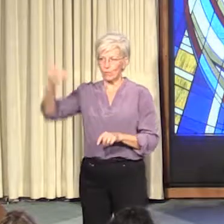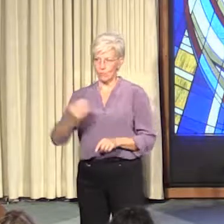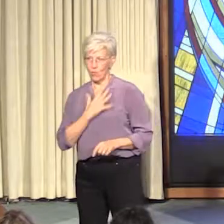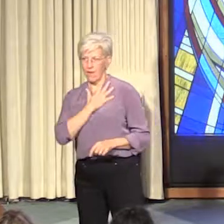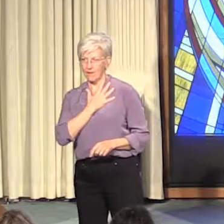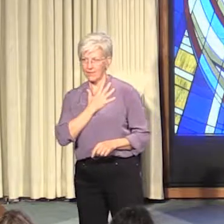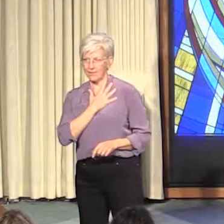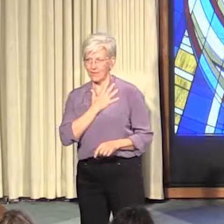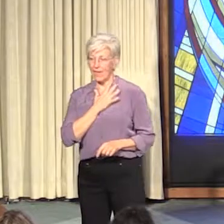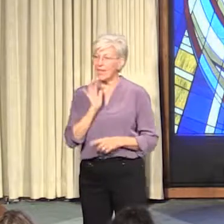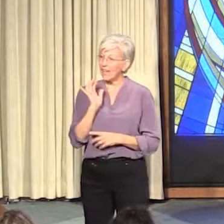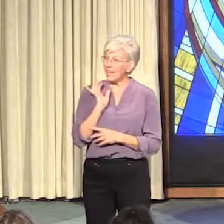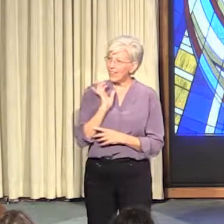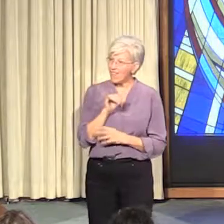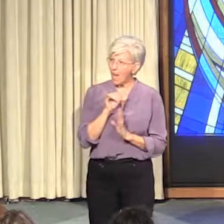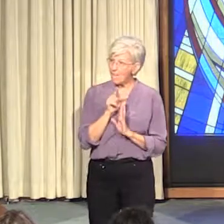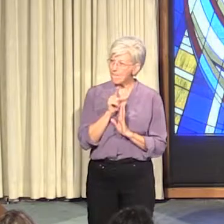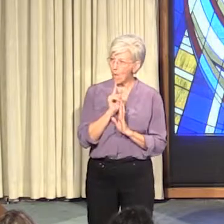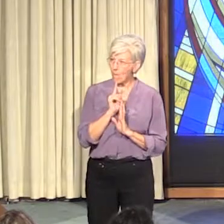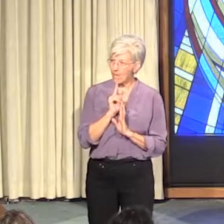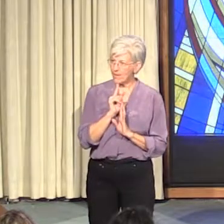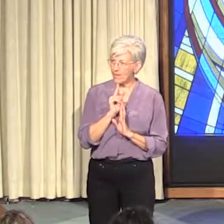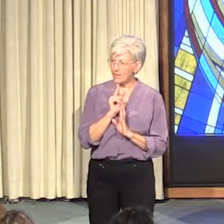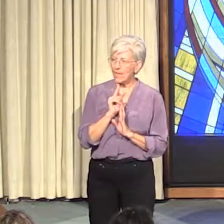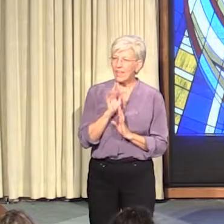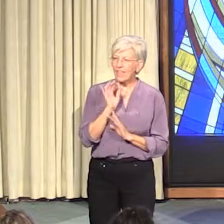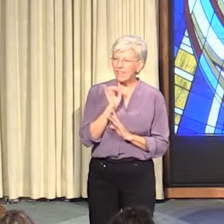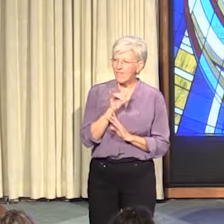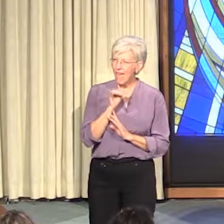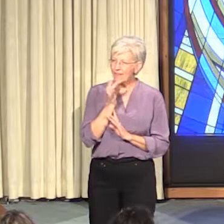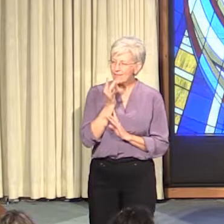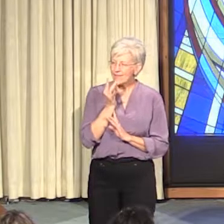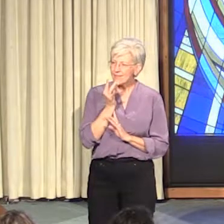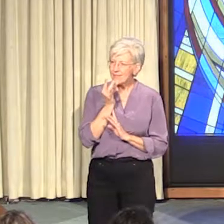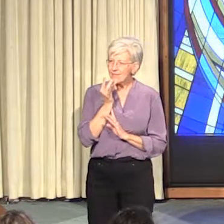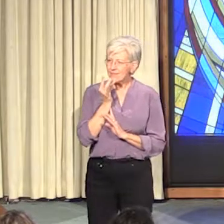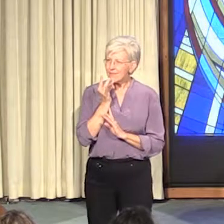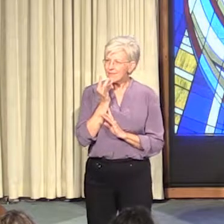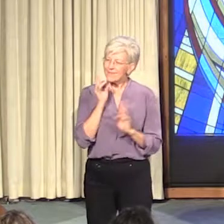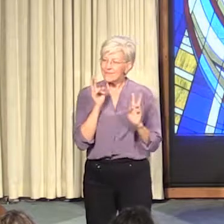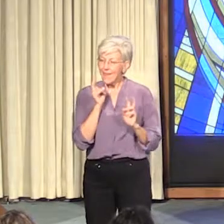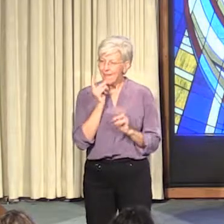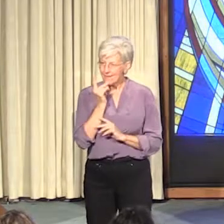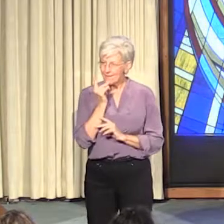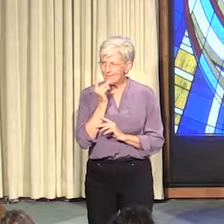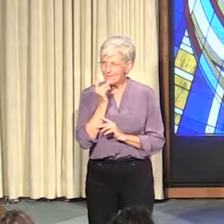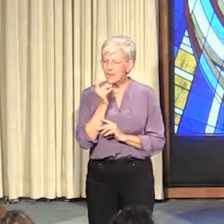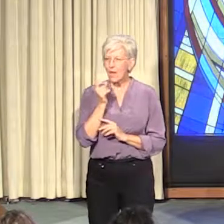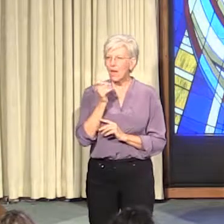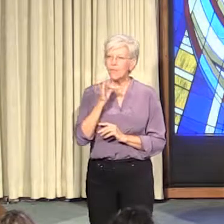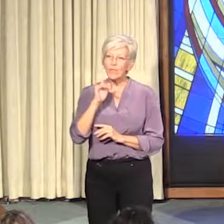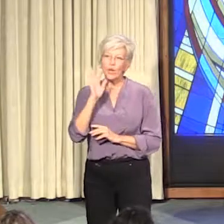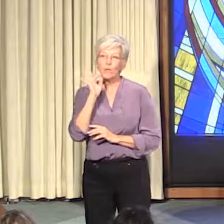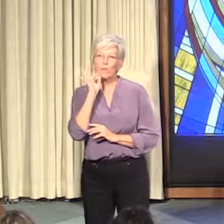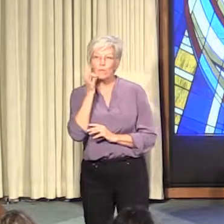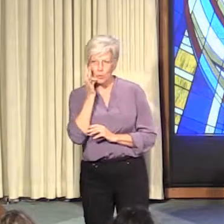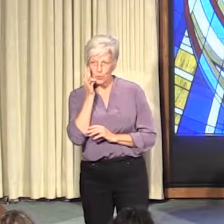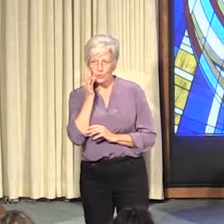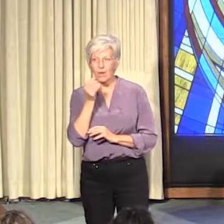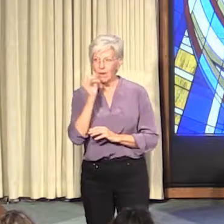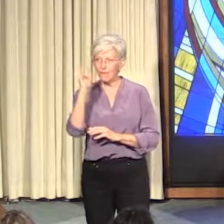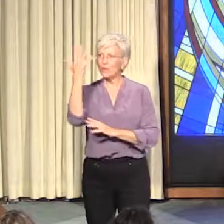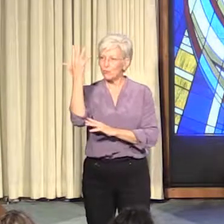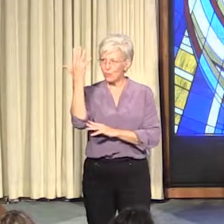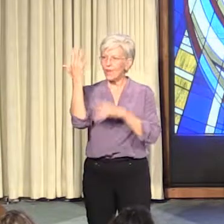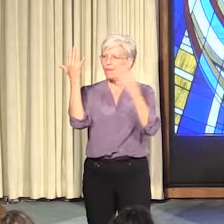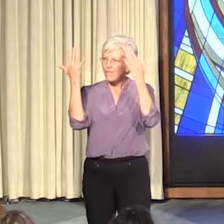In that moment, in that taste of the fruit of the tree of